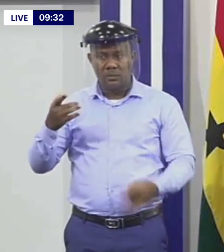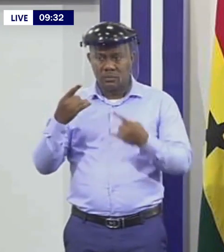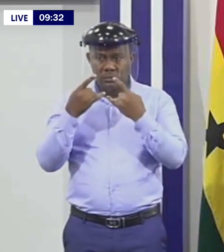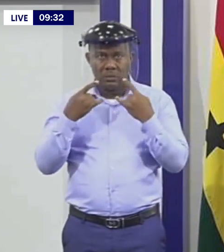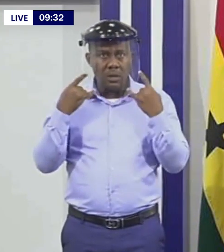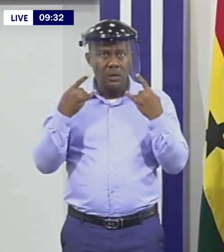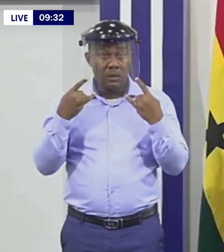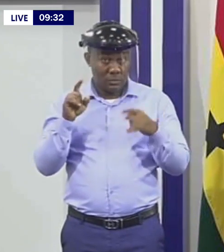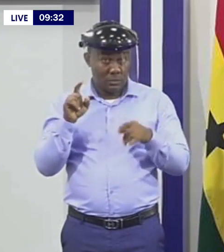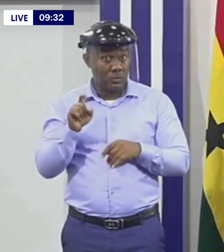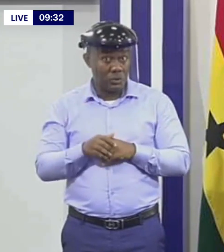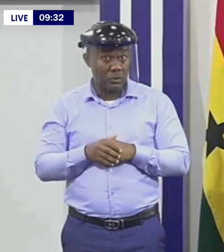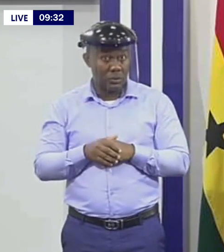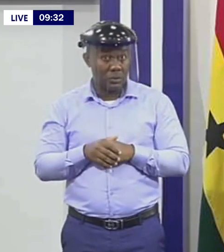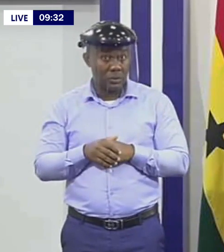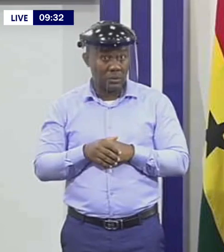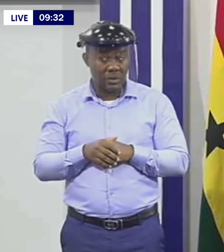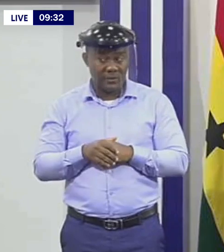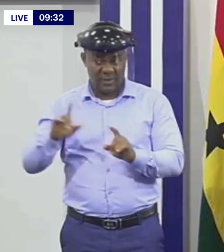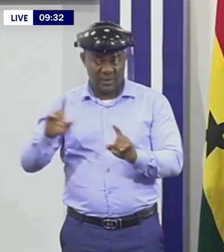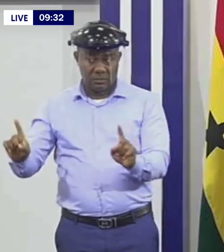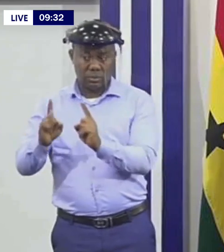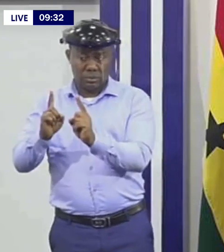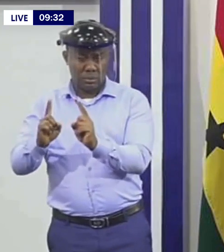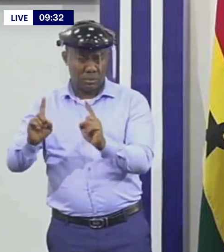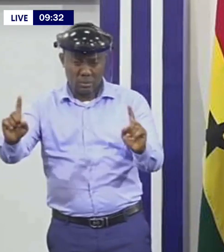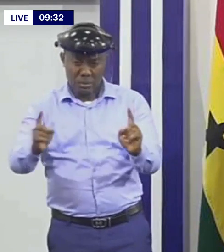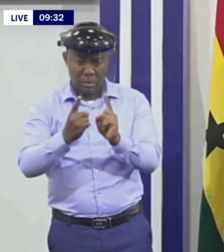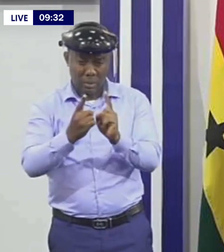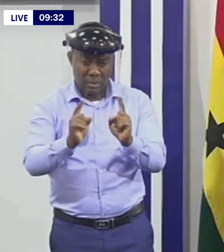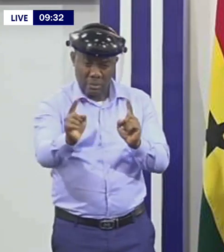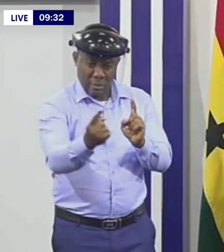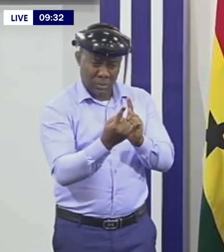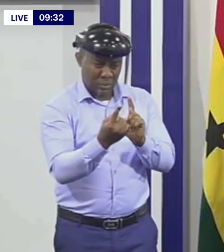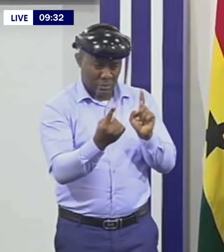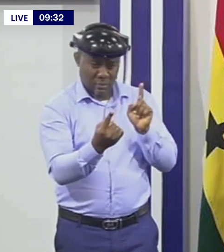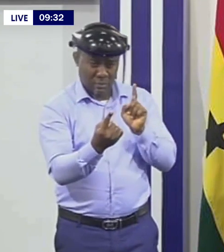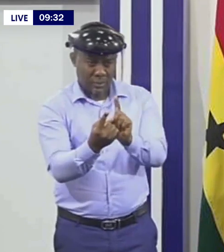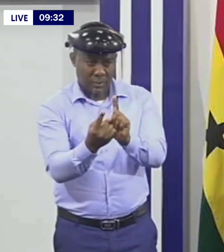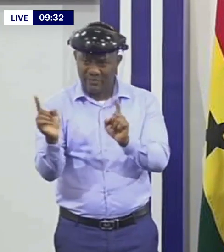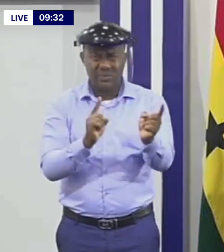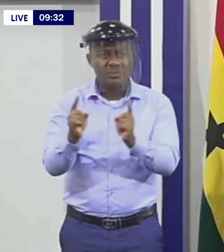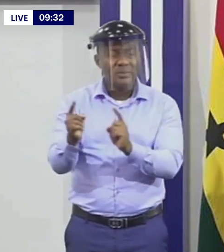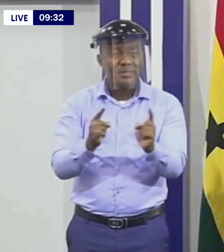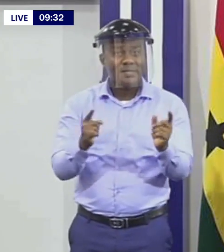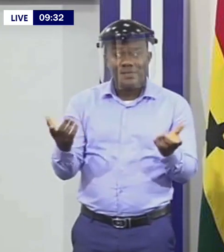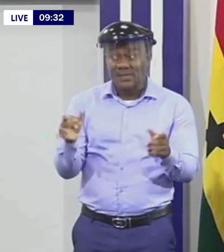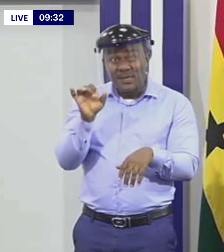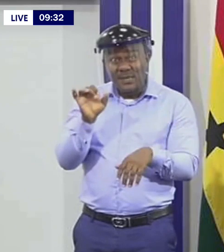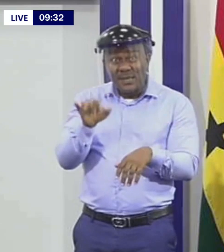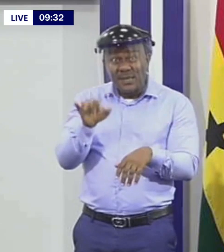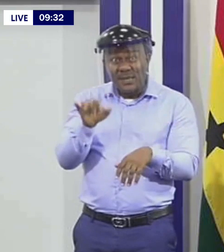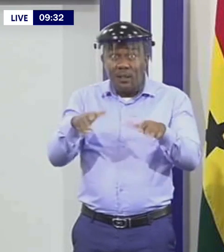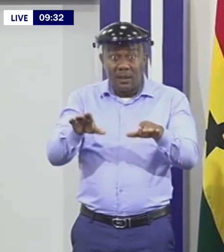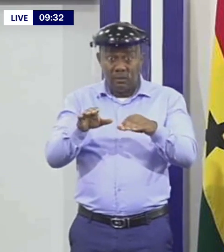mechanisms. So in close relation, these etiquettes, these principles, these protective mechanisms